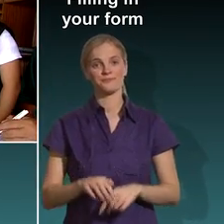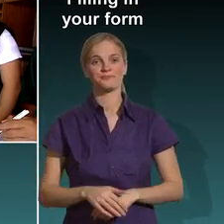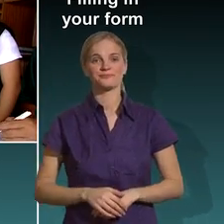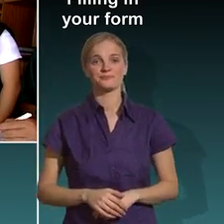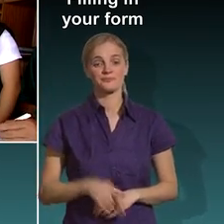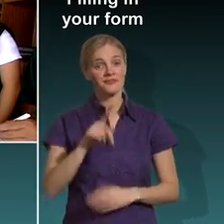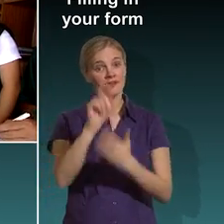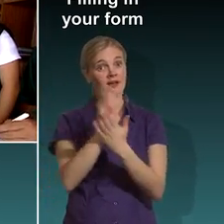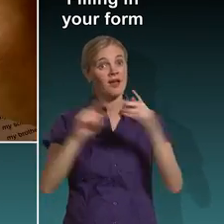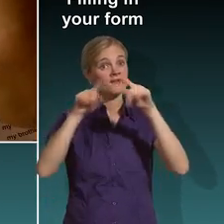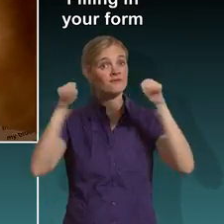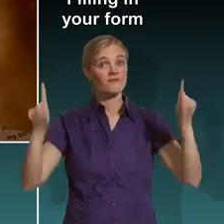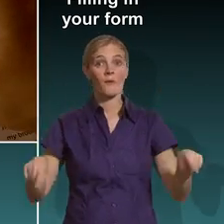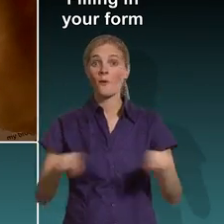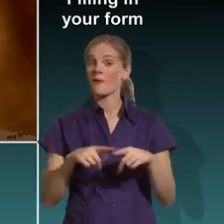form.